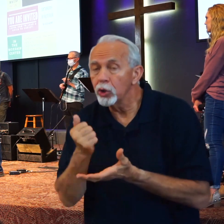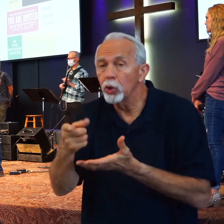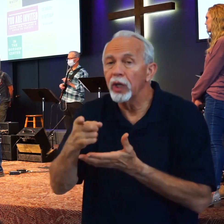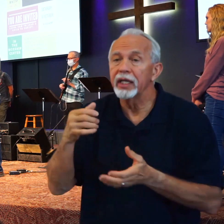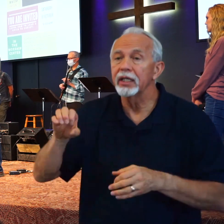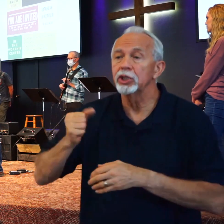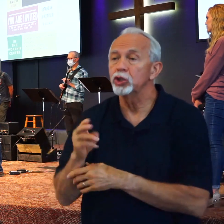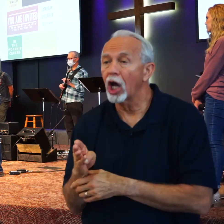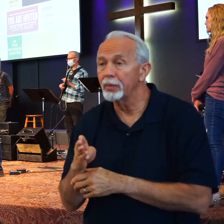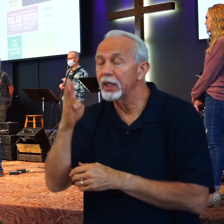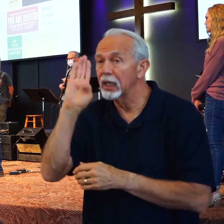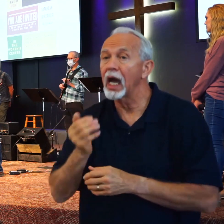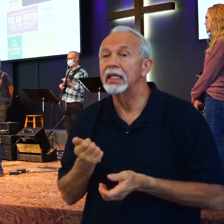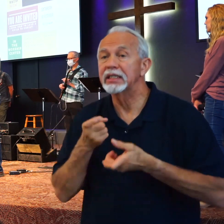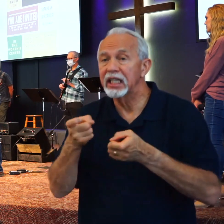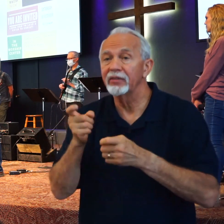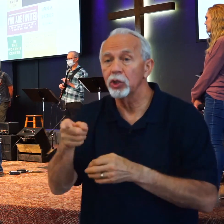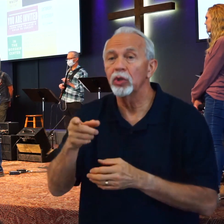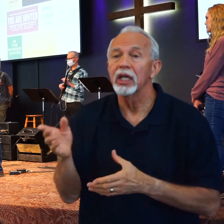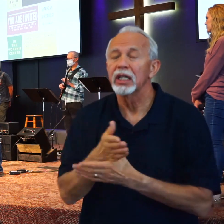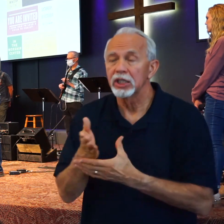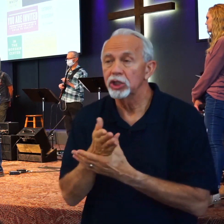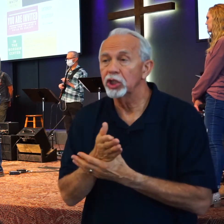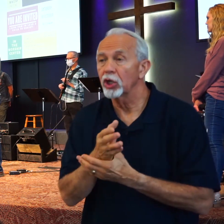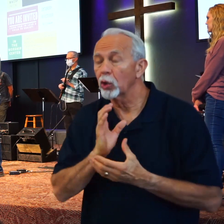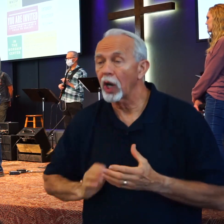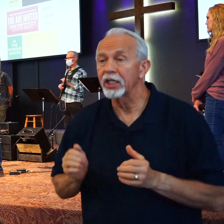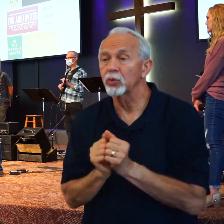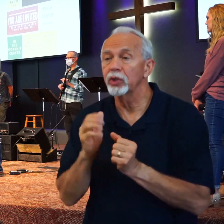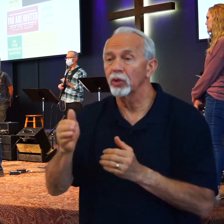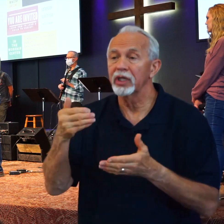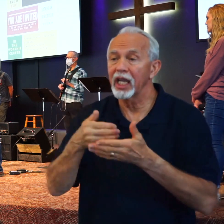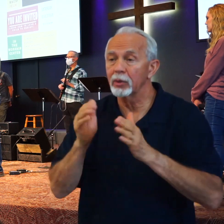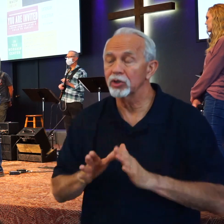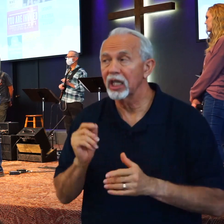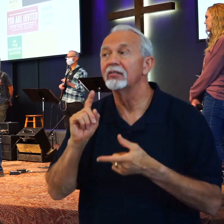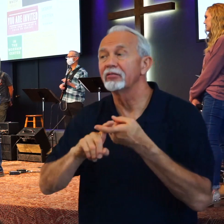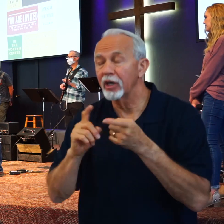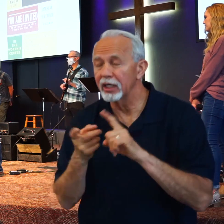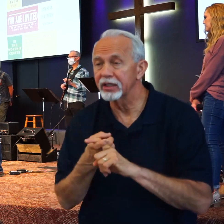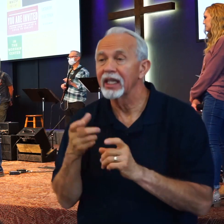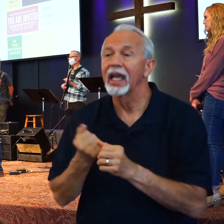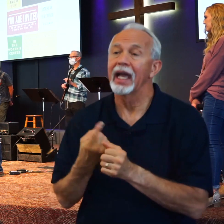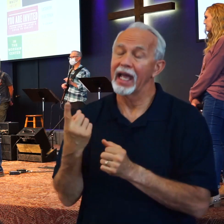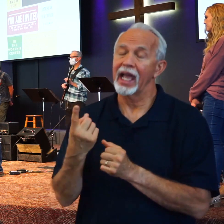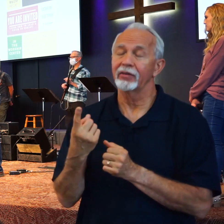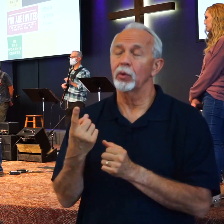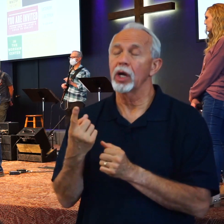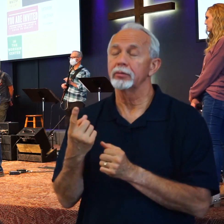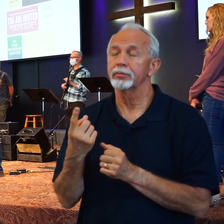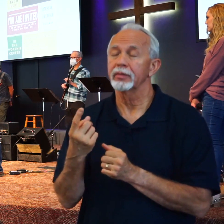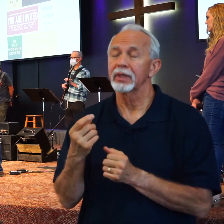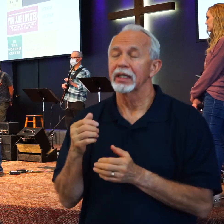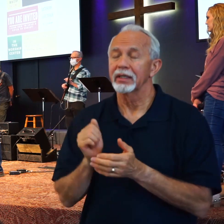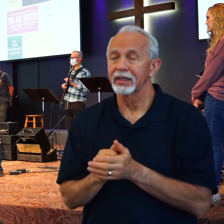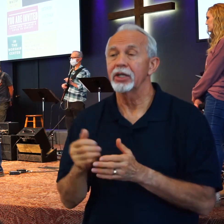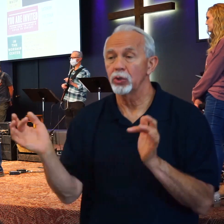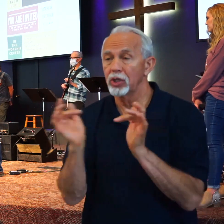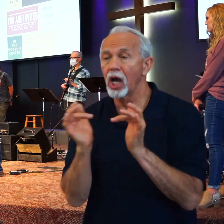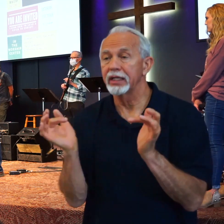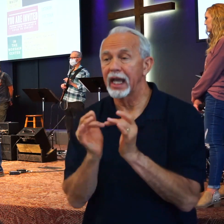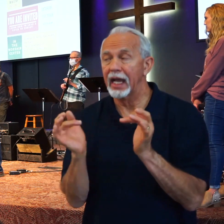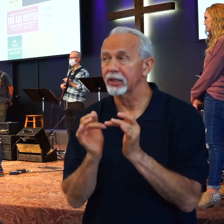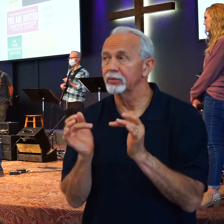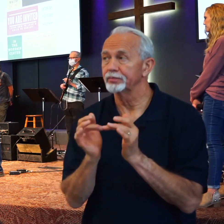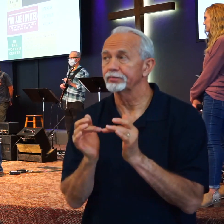that God has given you to share Christ with your neighbors, with your friends, with everyone that you come in contact